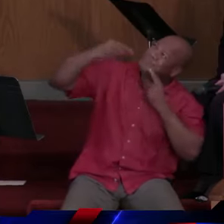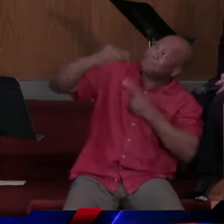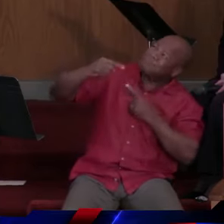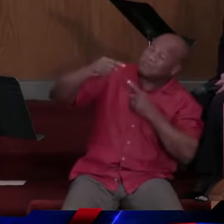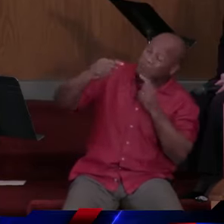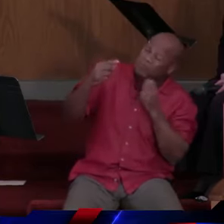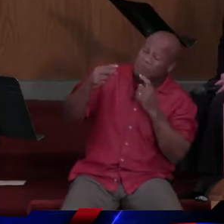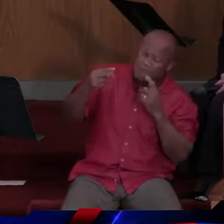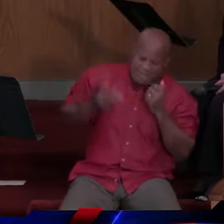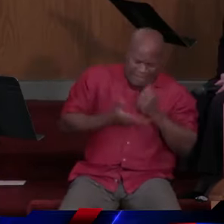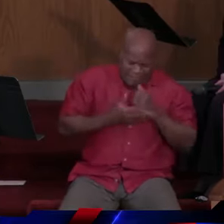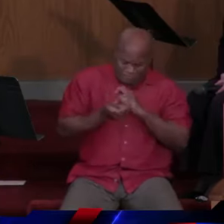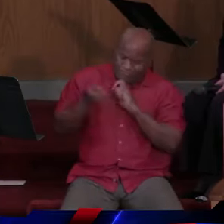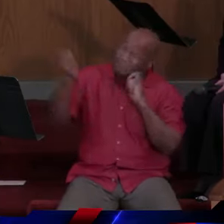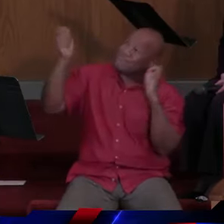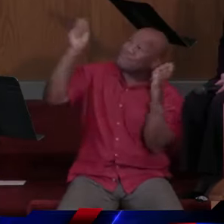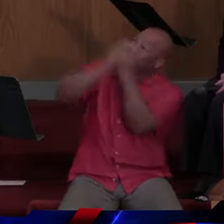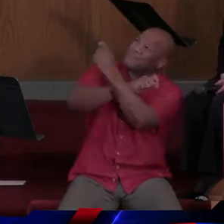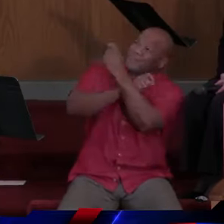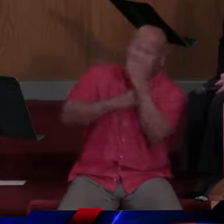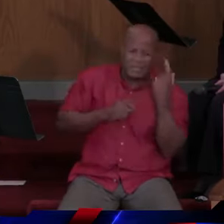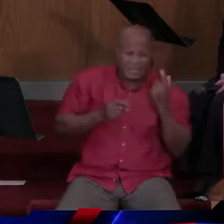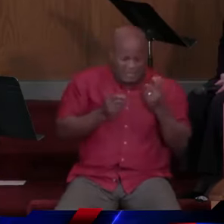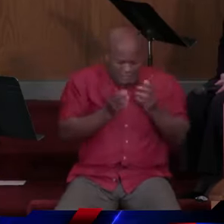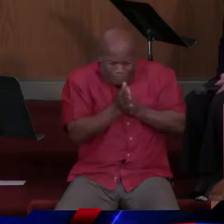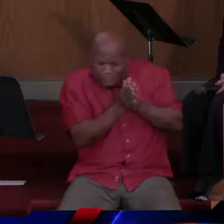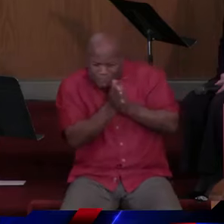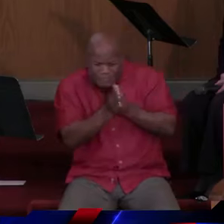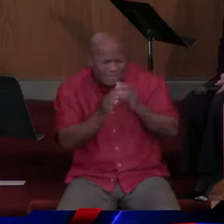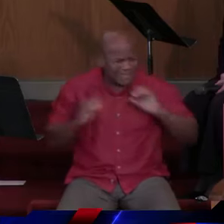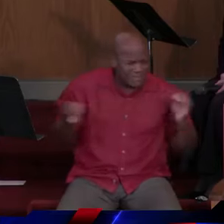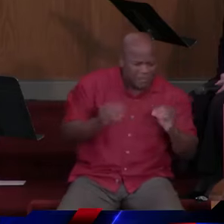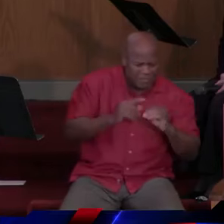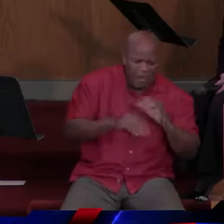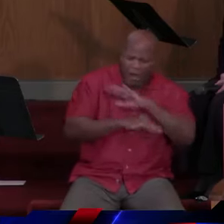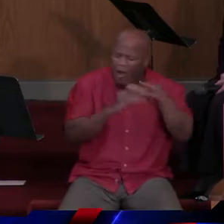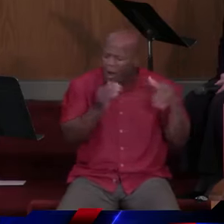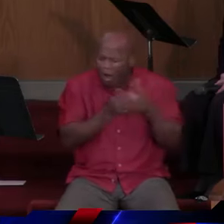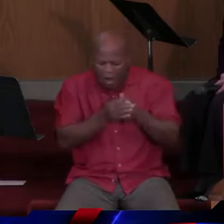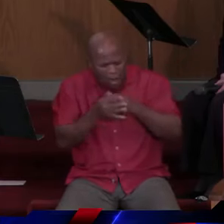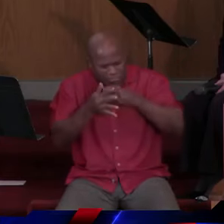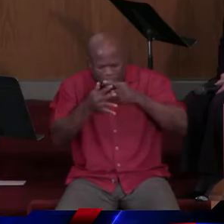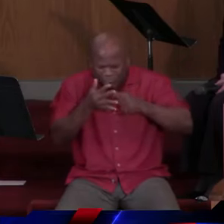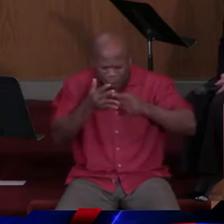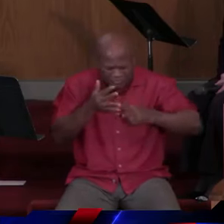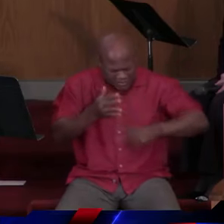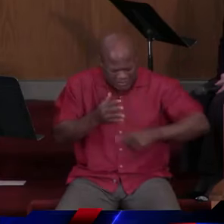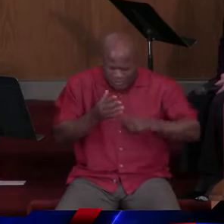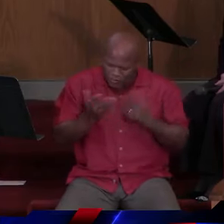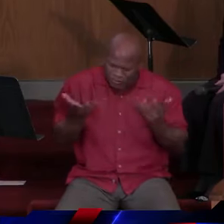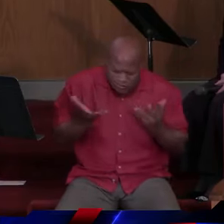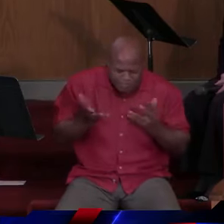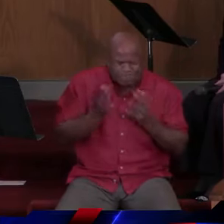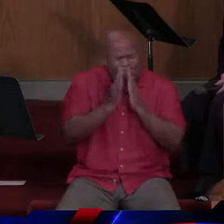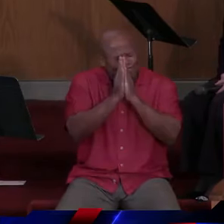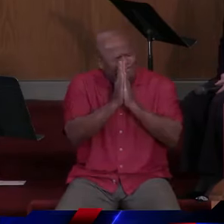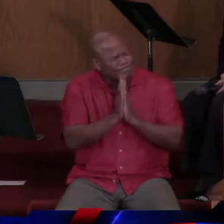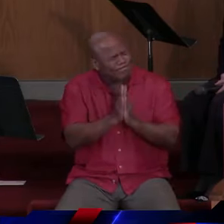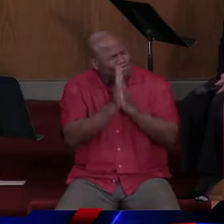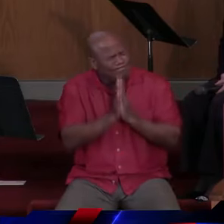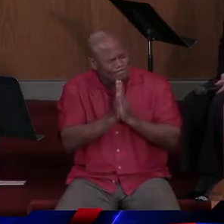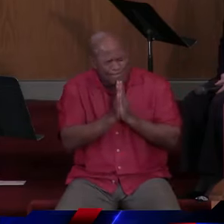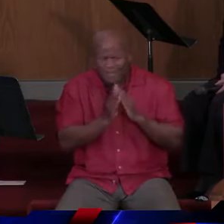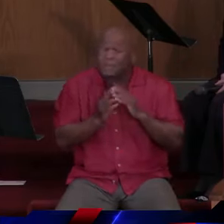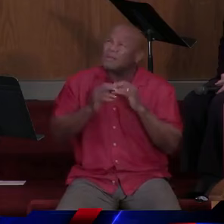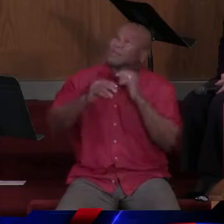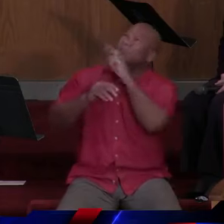that we would be anxious for nothing, God, but in all things prayer. In all things prayer, God. Call us to our